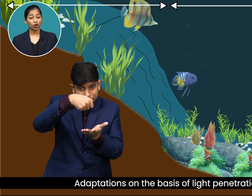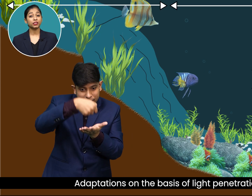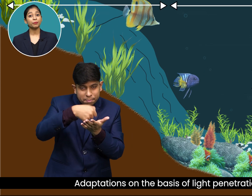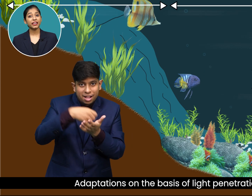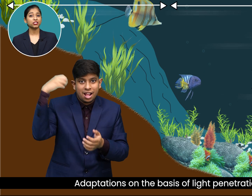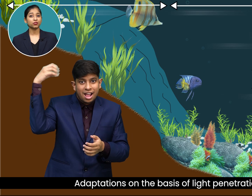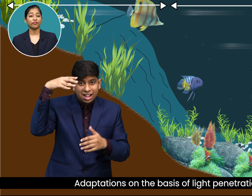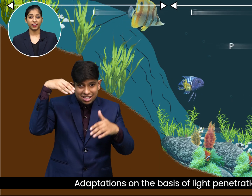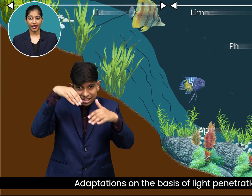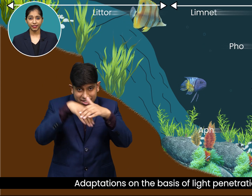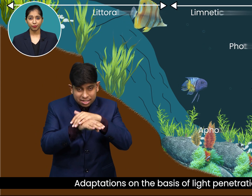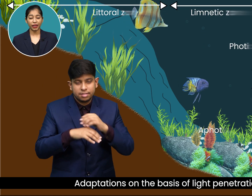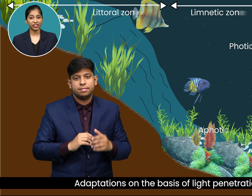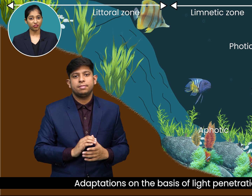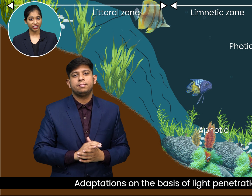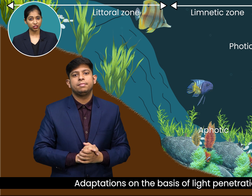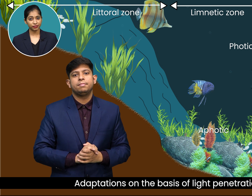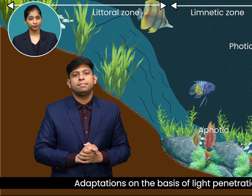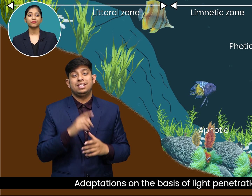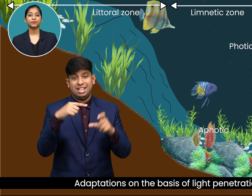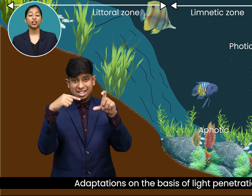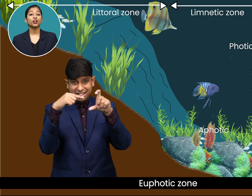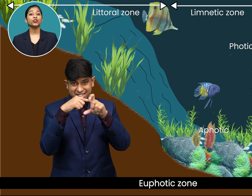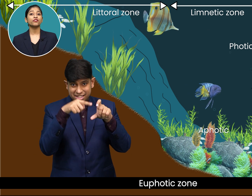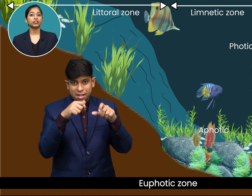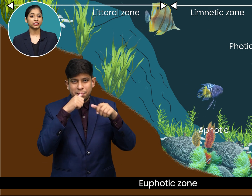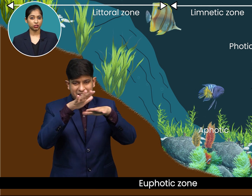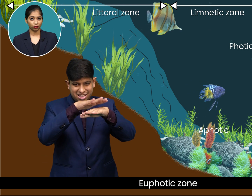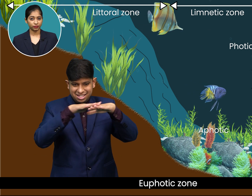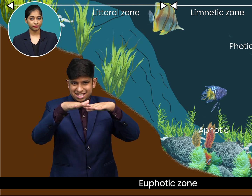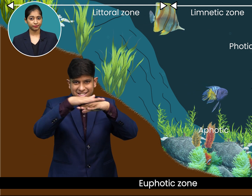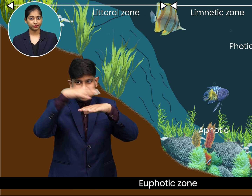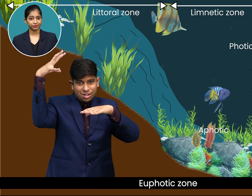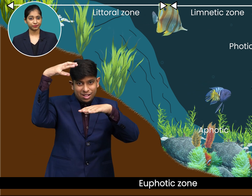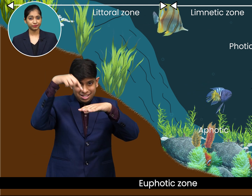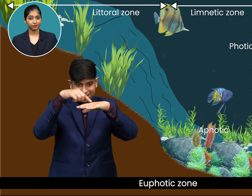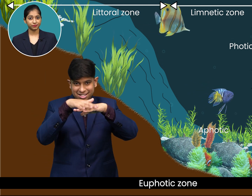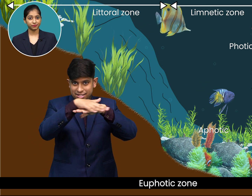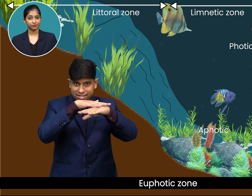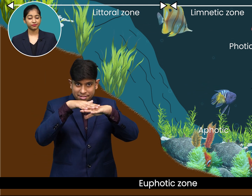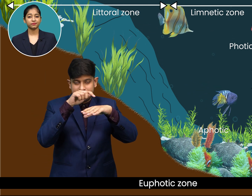Adaptations on the basis of light penetration, euphotic zone.